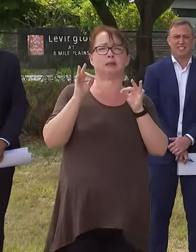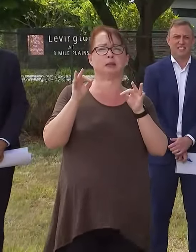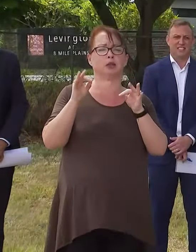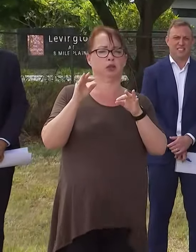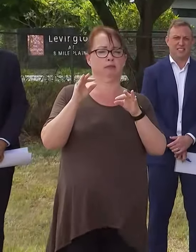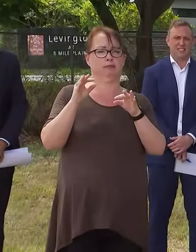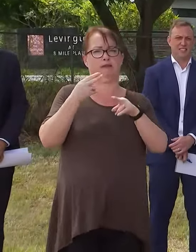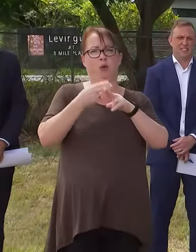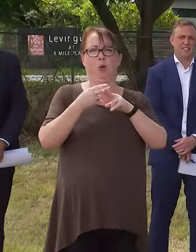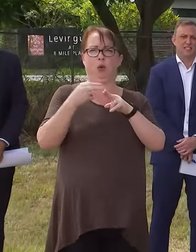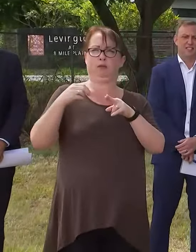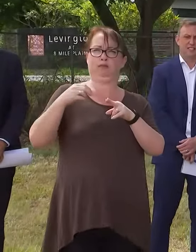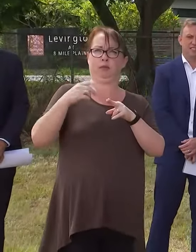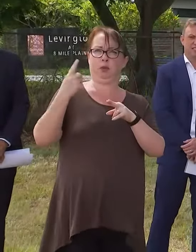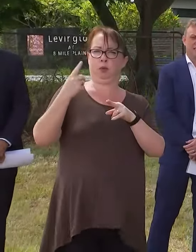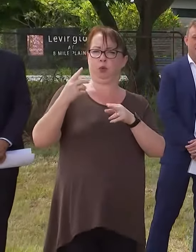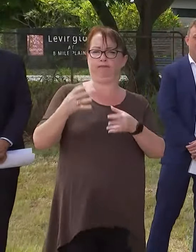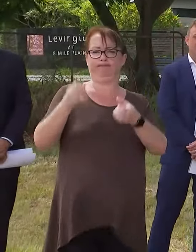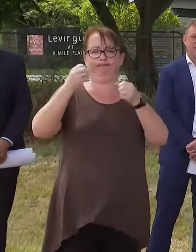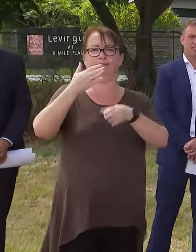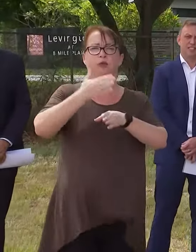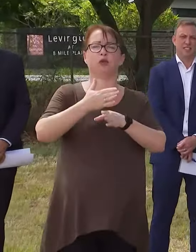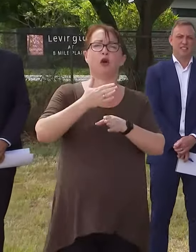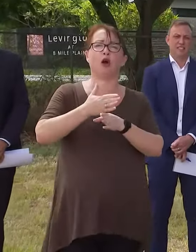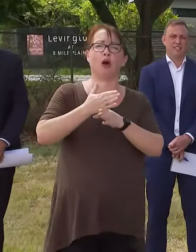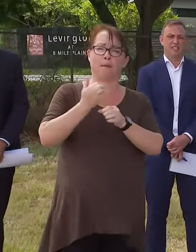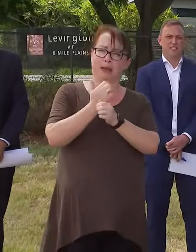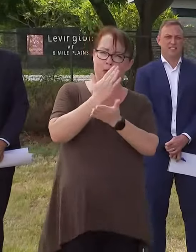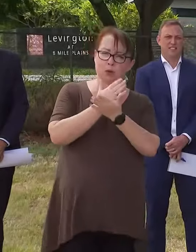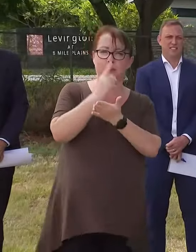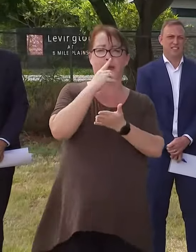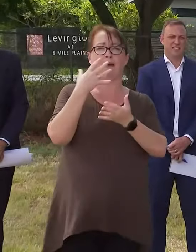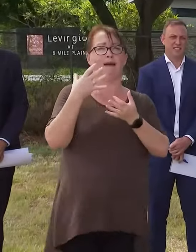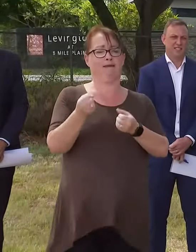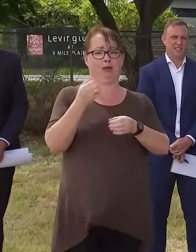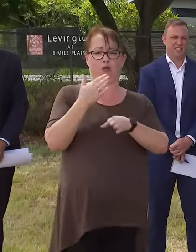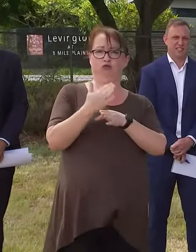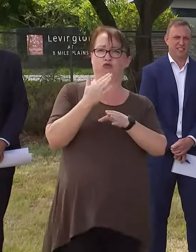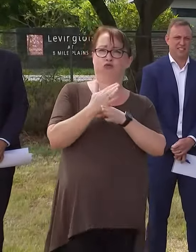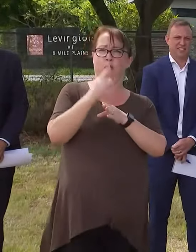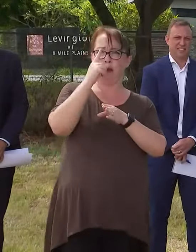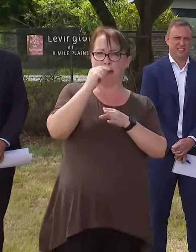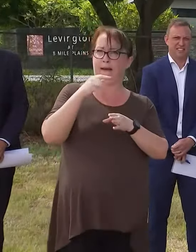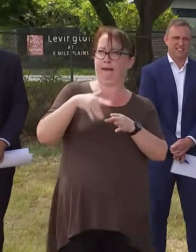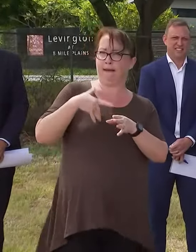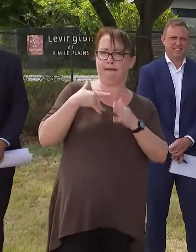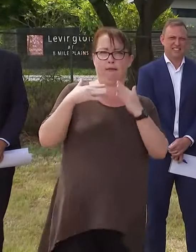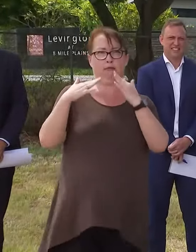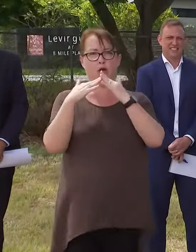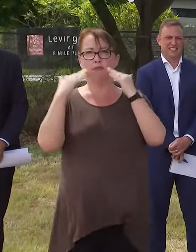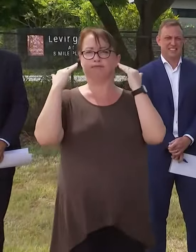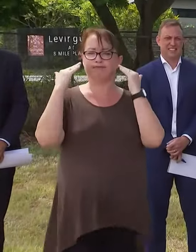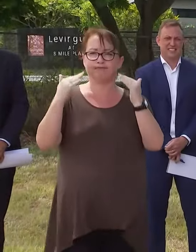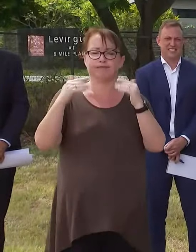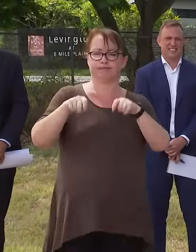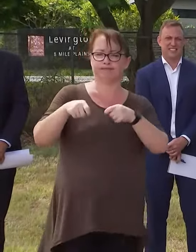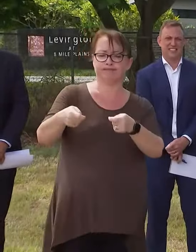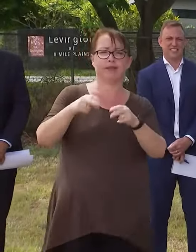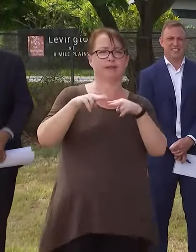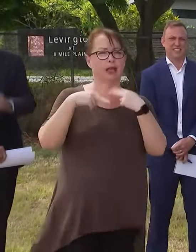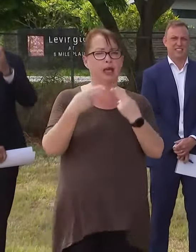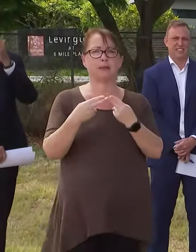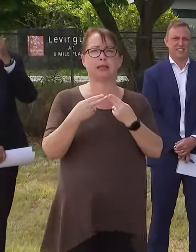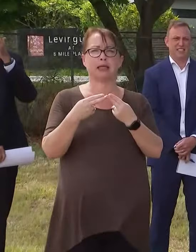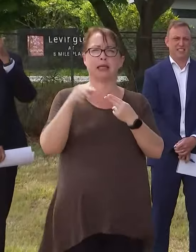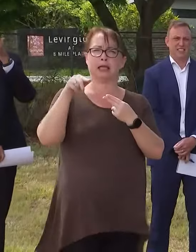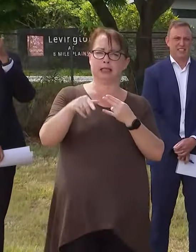our employment and making sure that people have a job and be able to have a roof over their head and provide for their families. These are